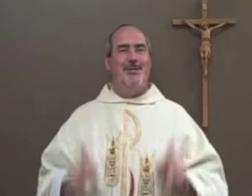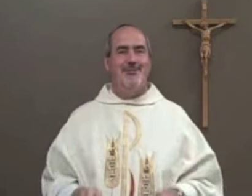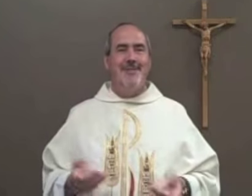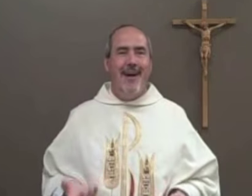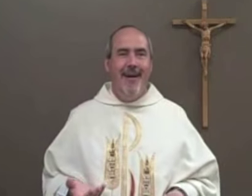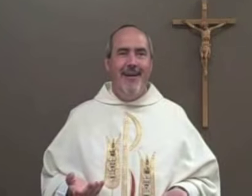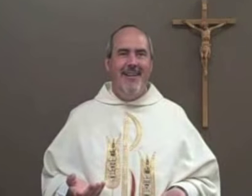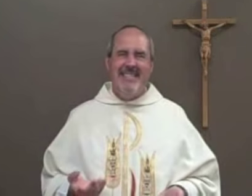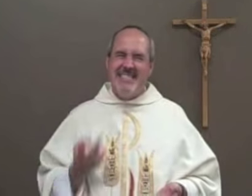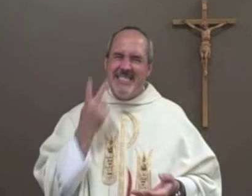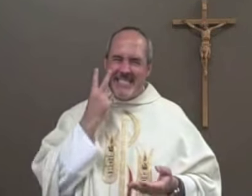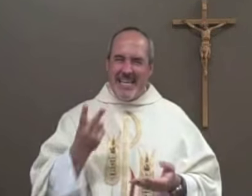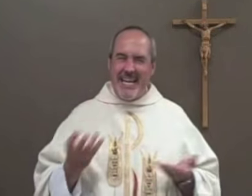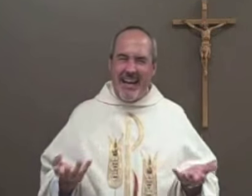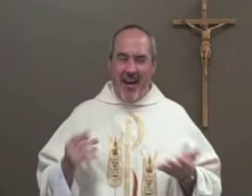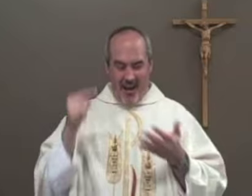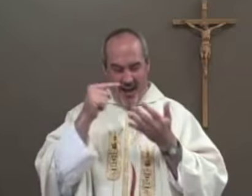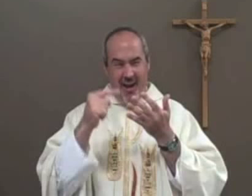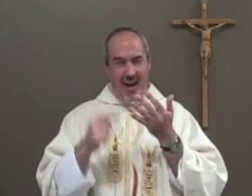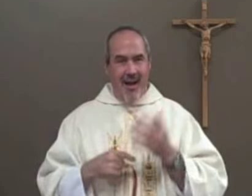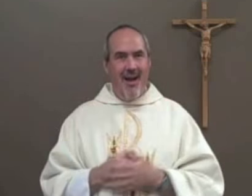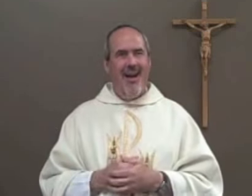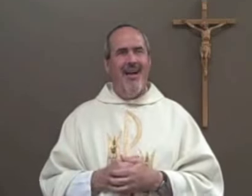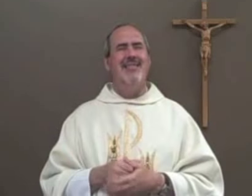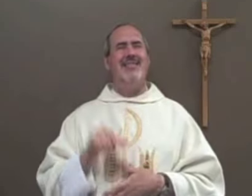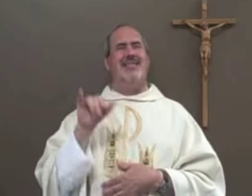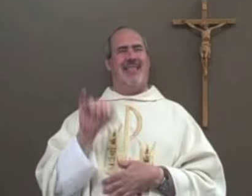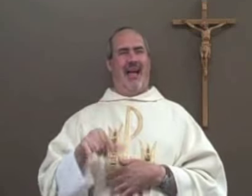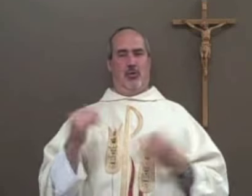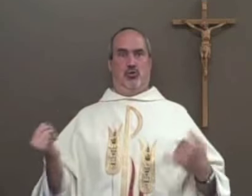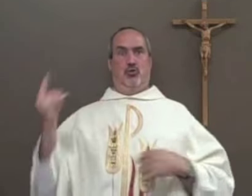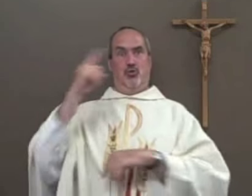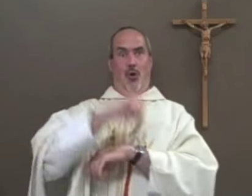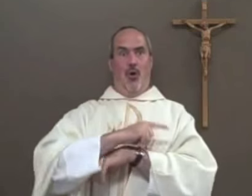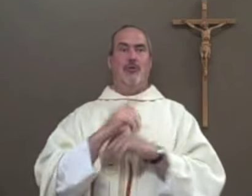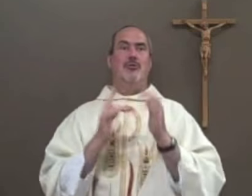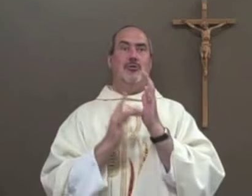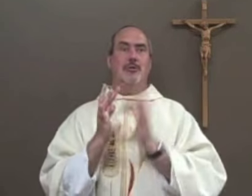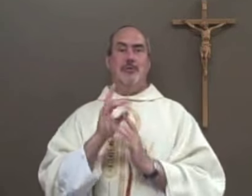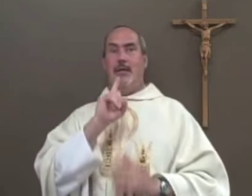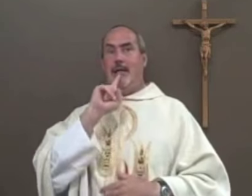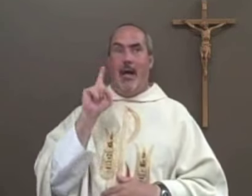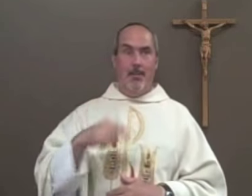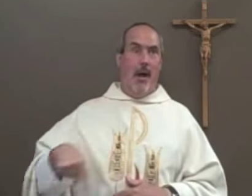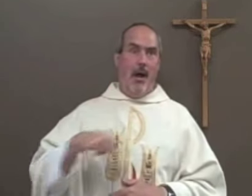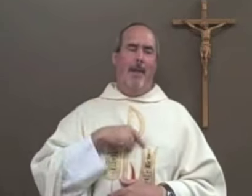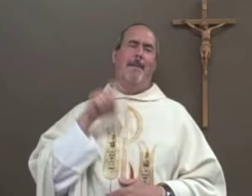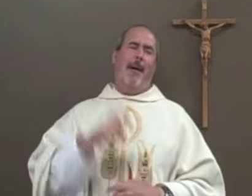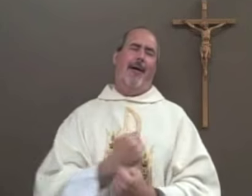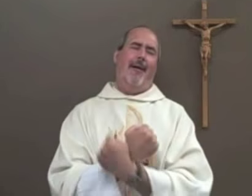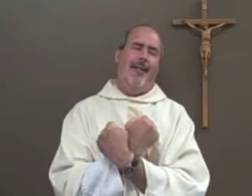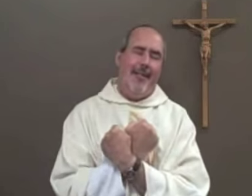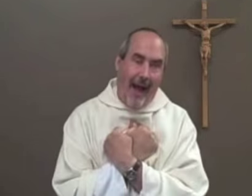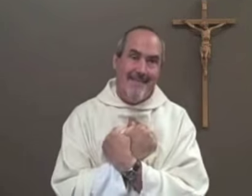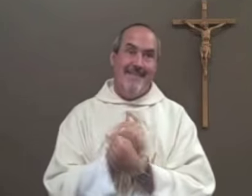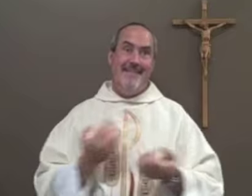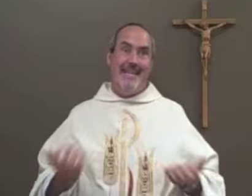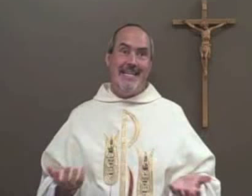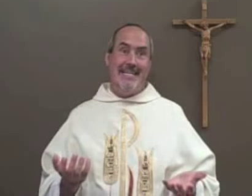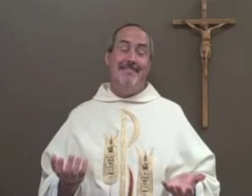less angry and they become a loving person. You see all those examples? That's what Jesus' commandment today is